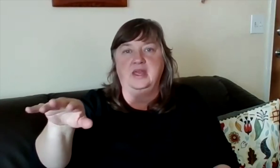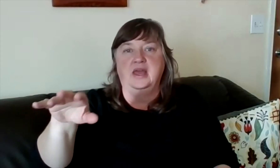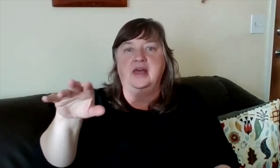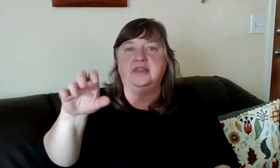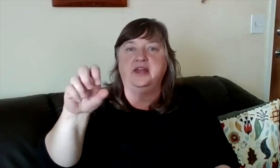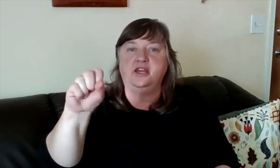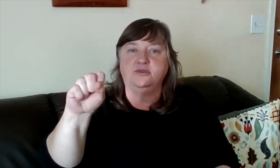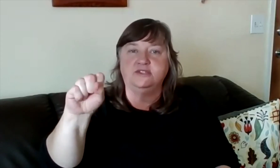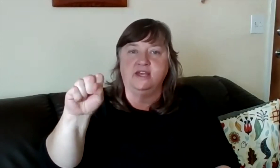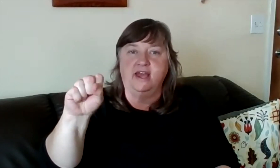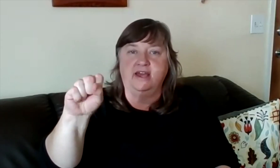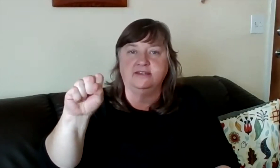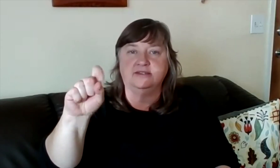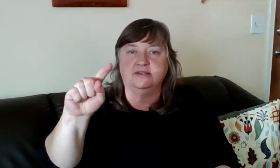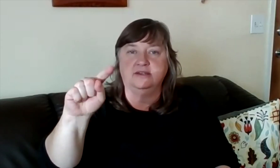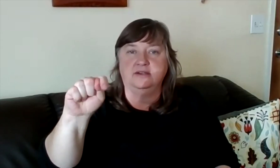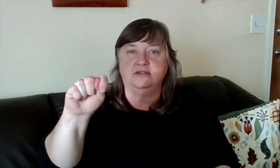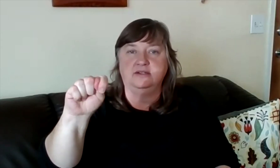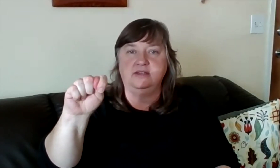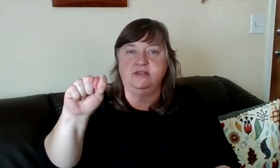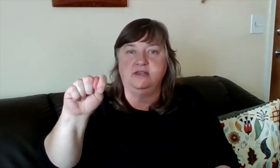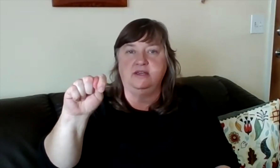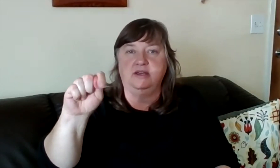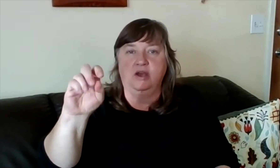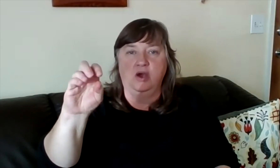And then you would say S-T-O-V-E